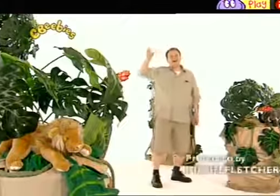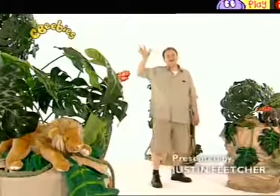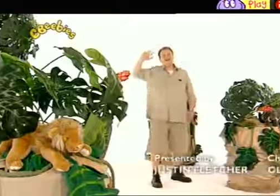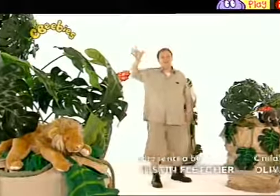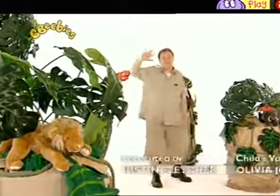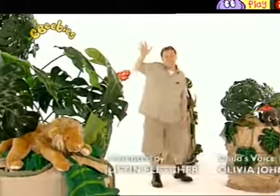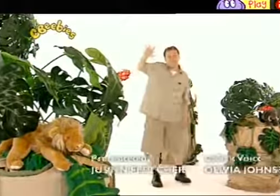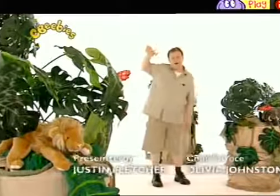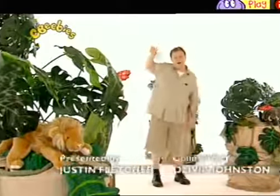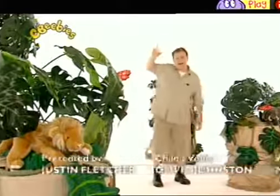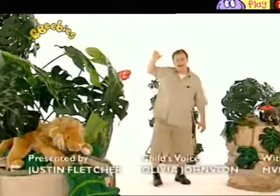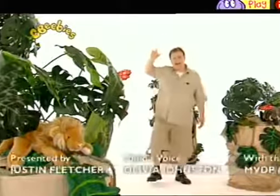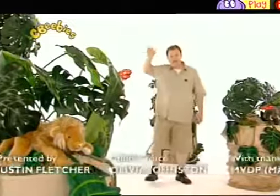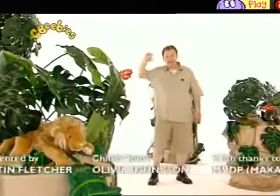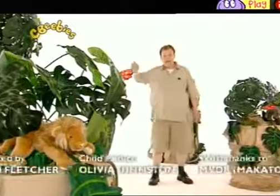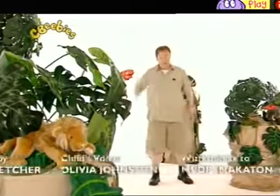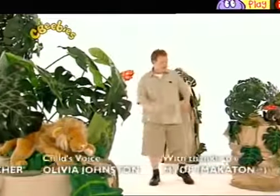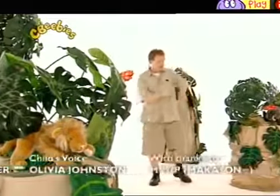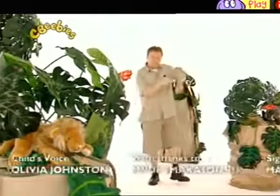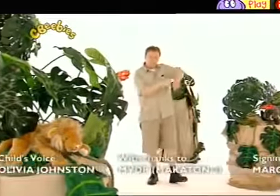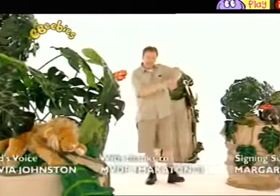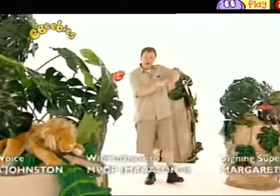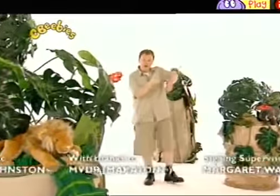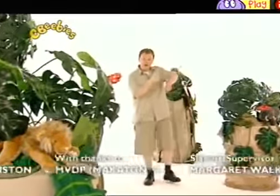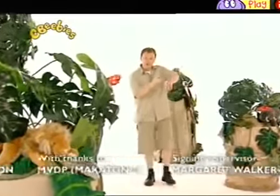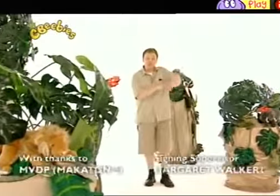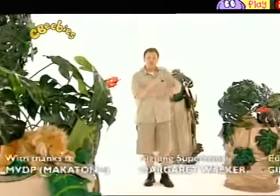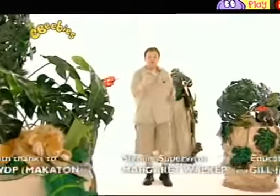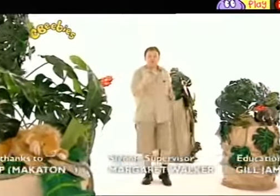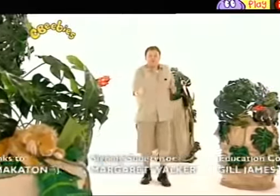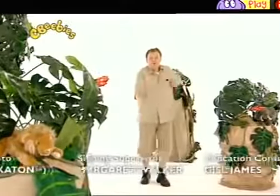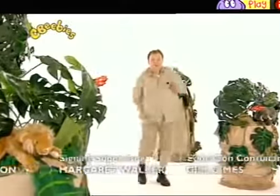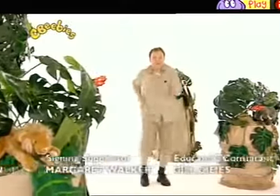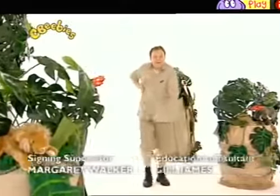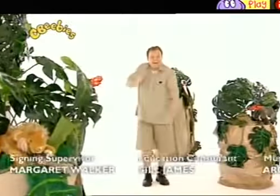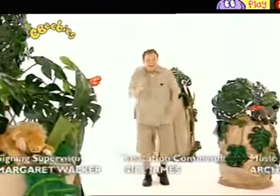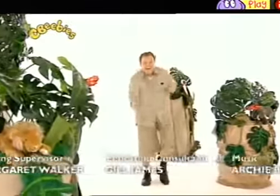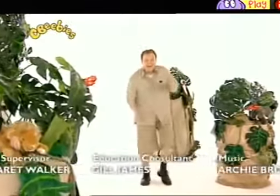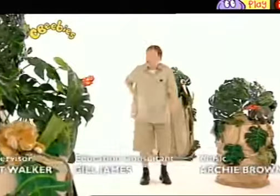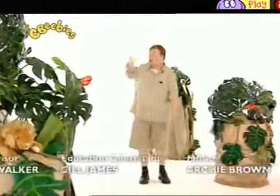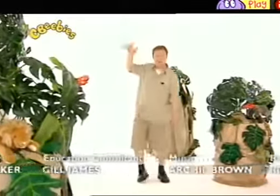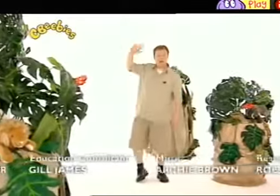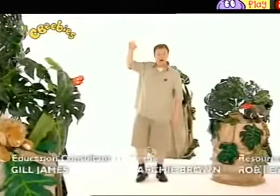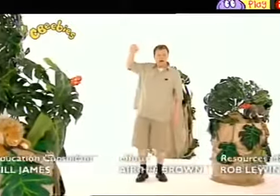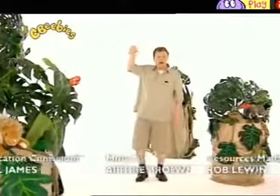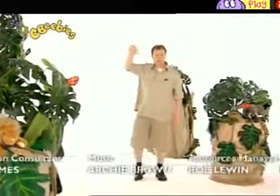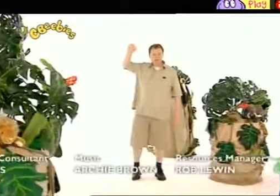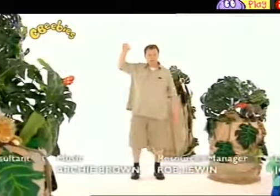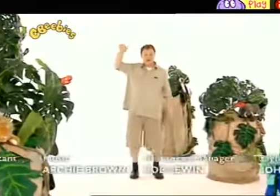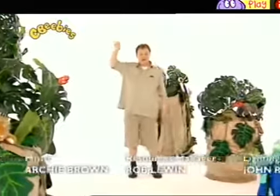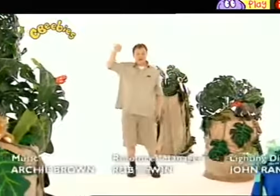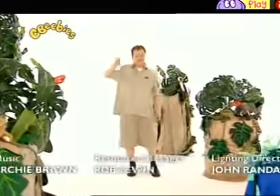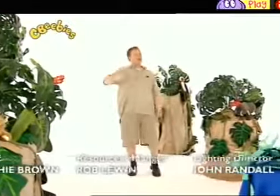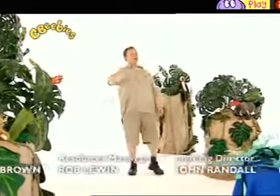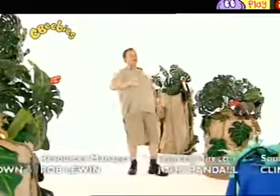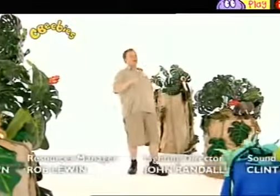Goodbye, goodbye. It's time to run. Goodbye, goodbye. I